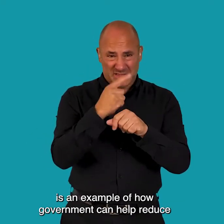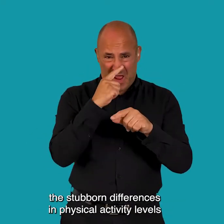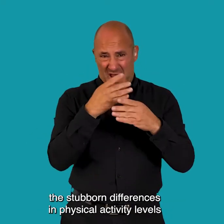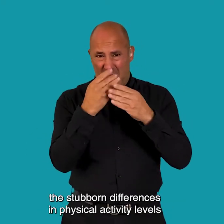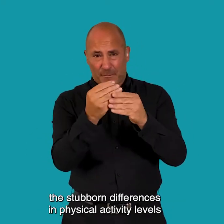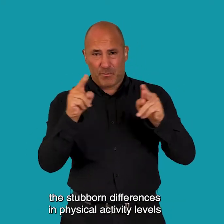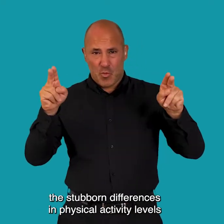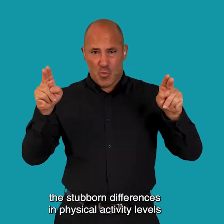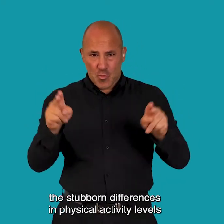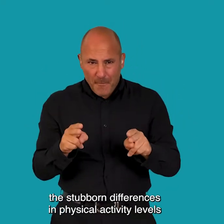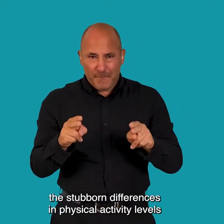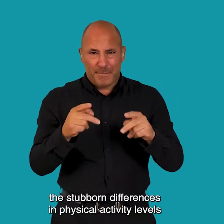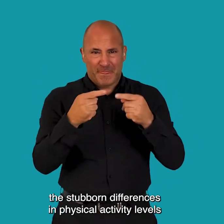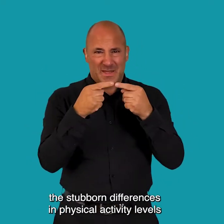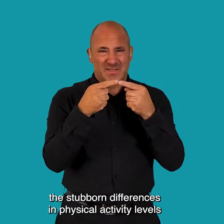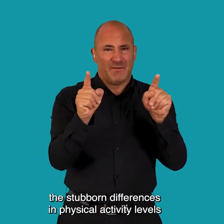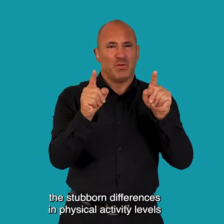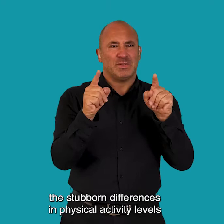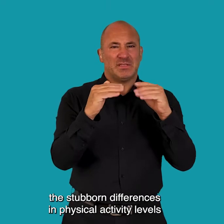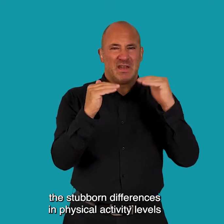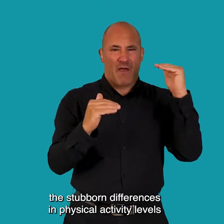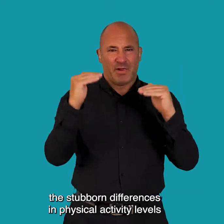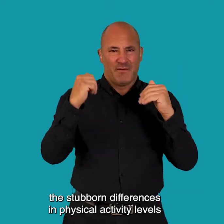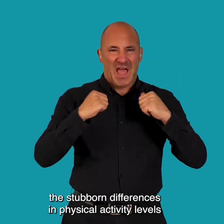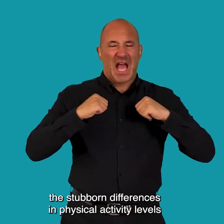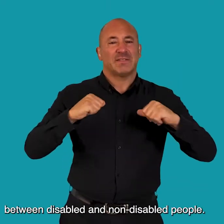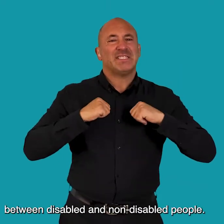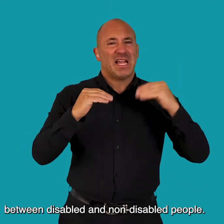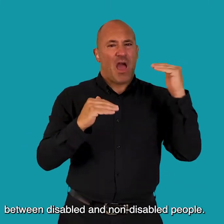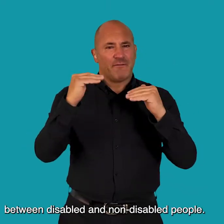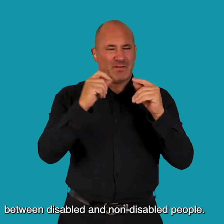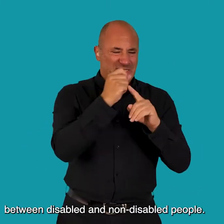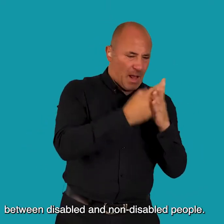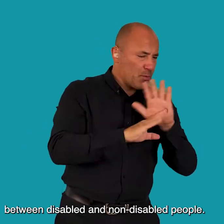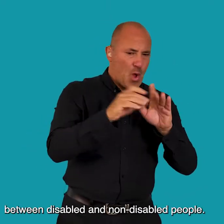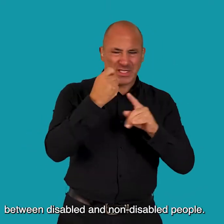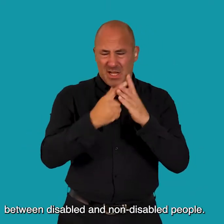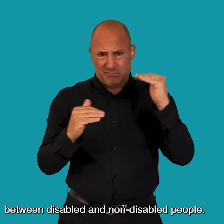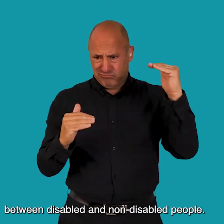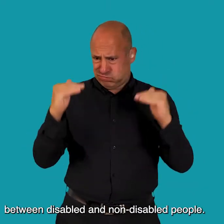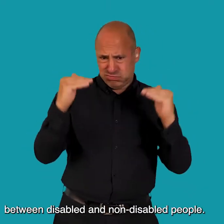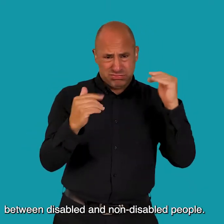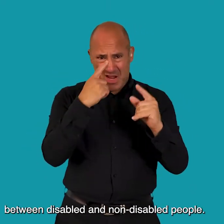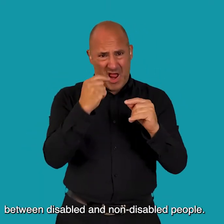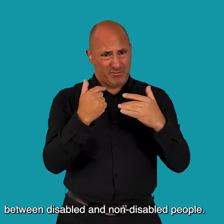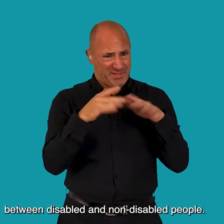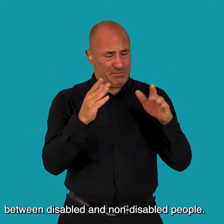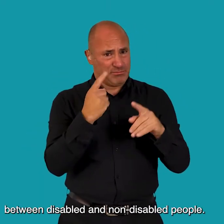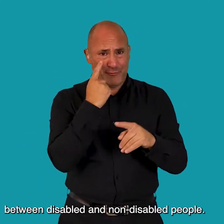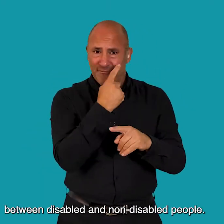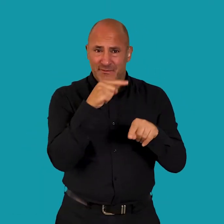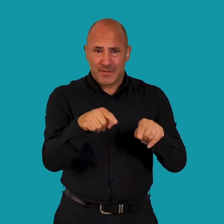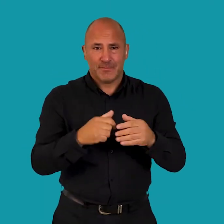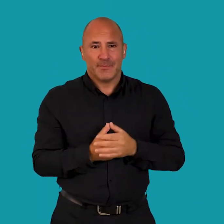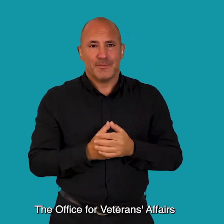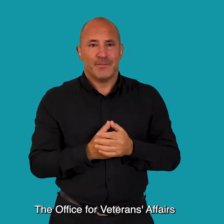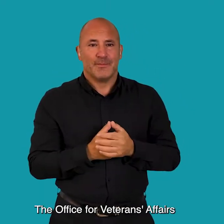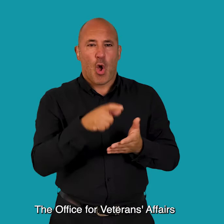the stubborn differences in physical activity levels between disabled and non-disabled people. The Office